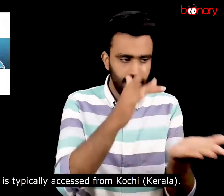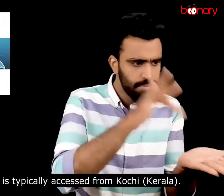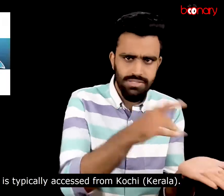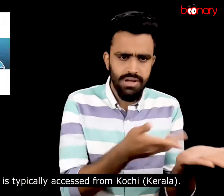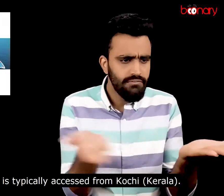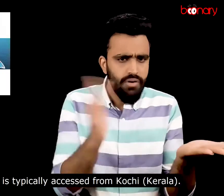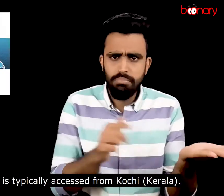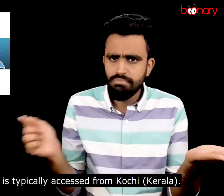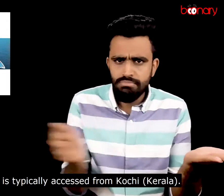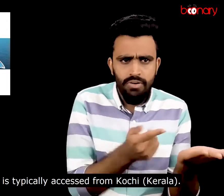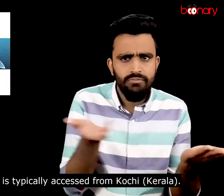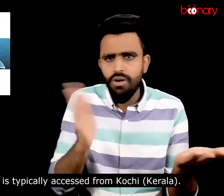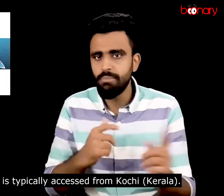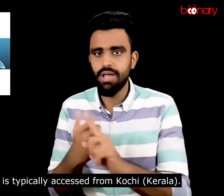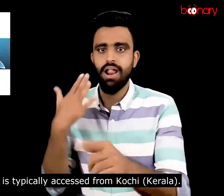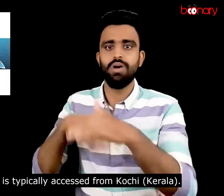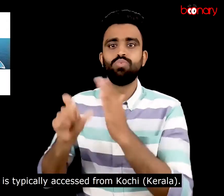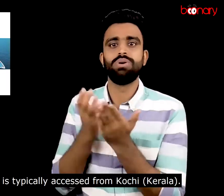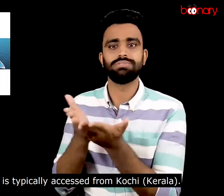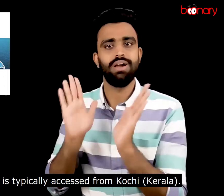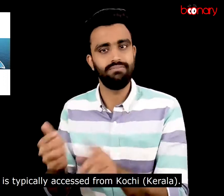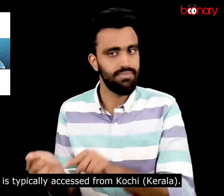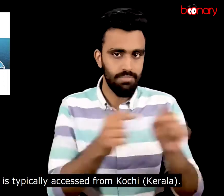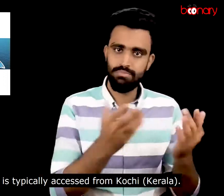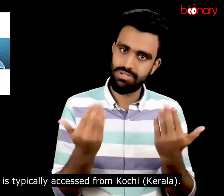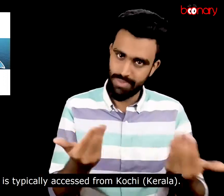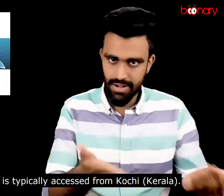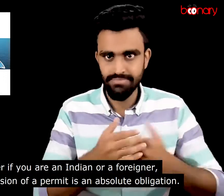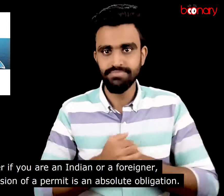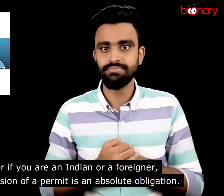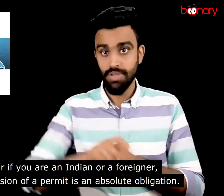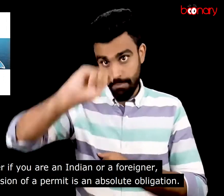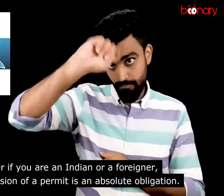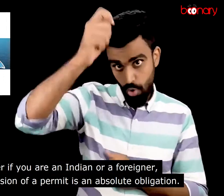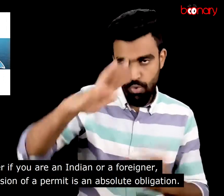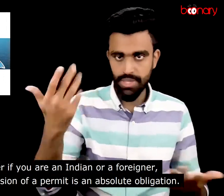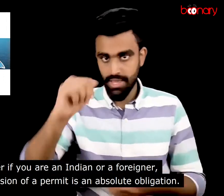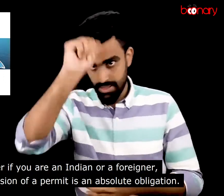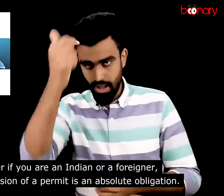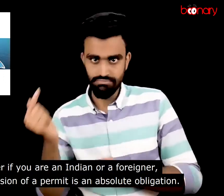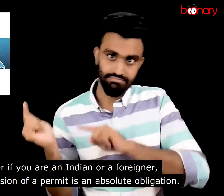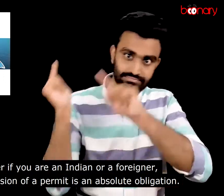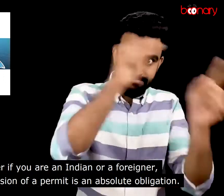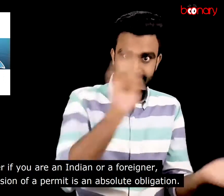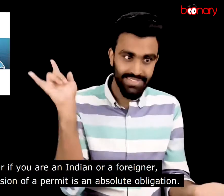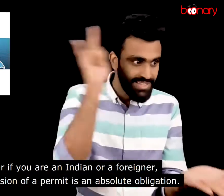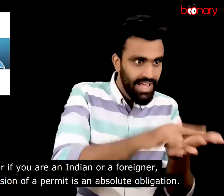Lakshidweep is typically accessed from Kochi, Kerala. No matter if you are an Indian or a foreigner,